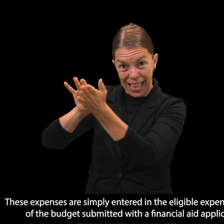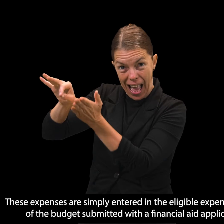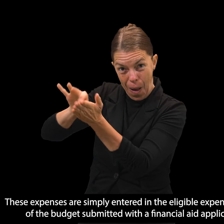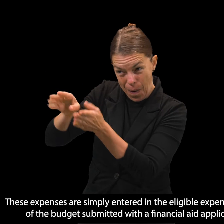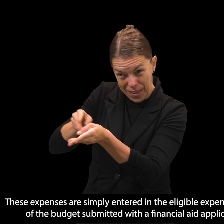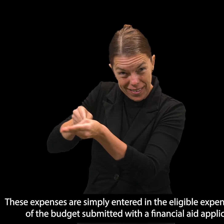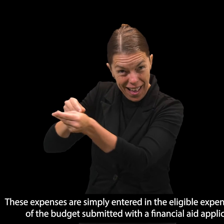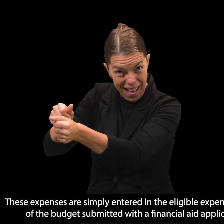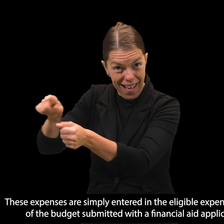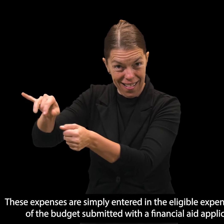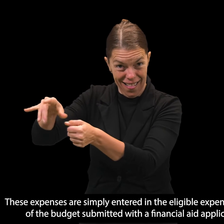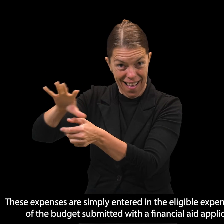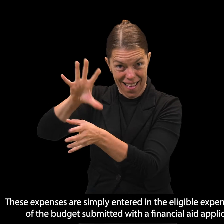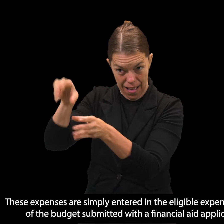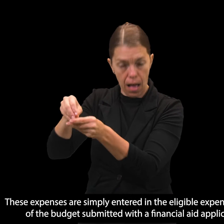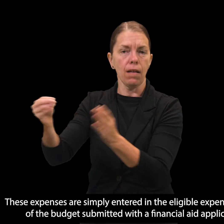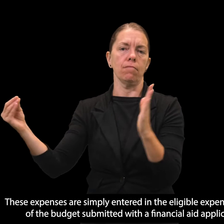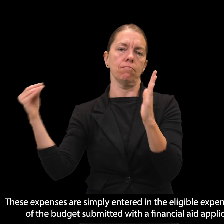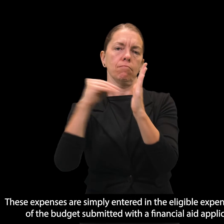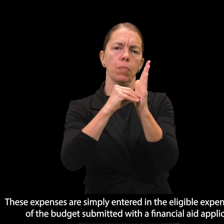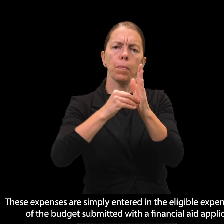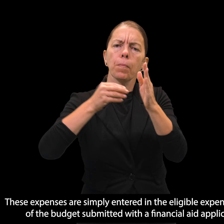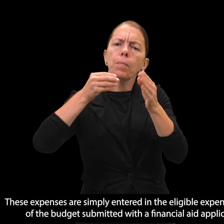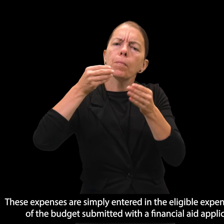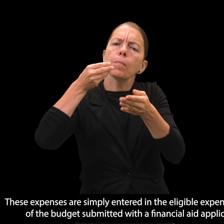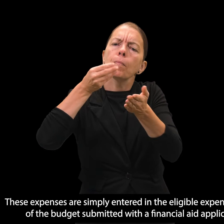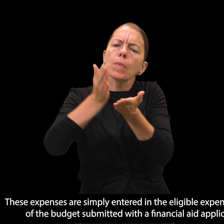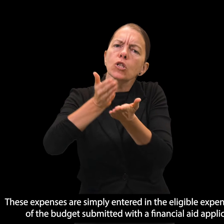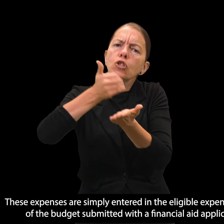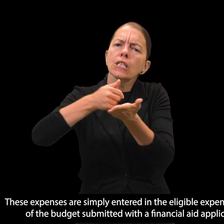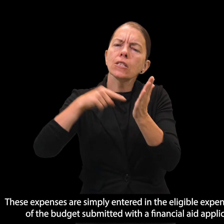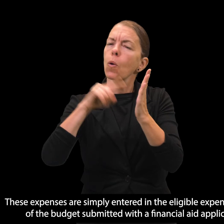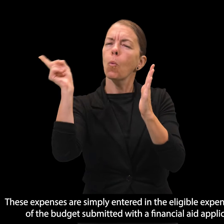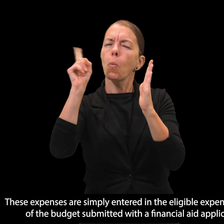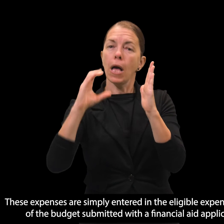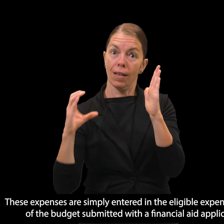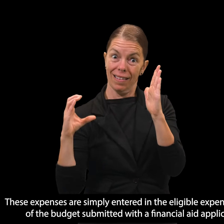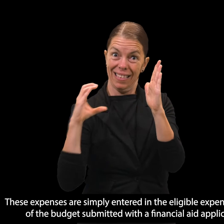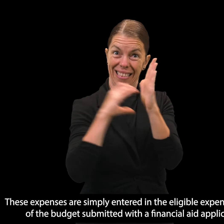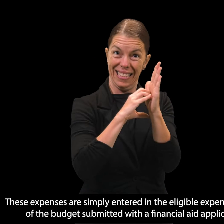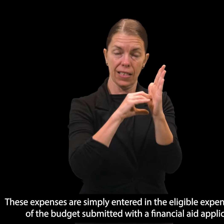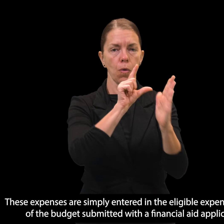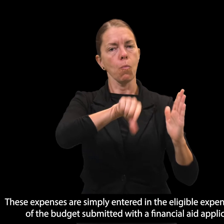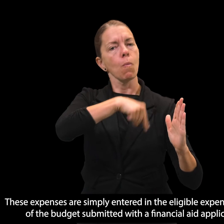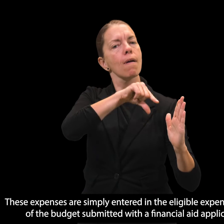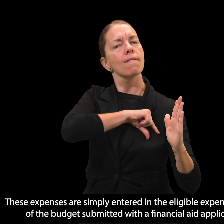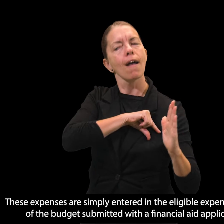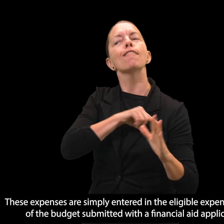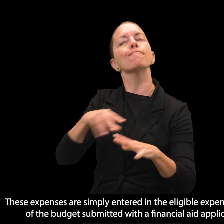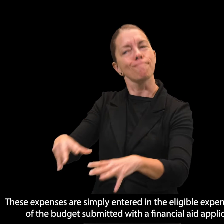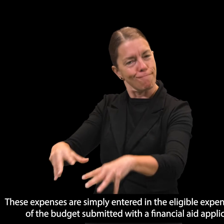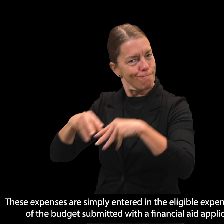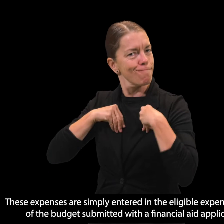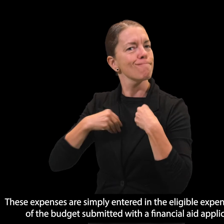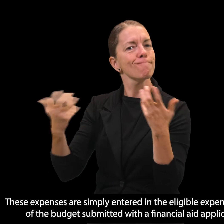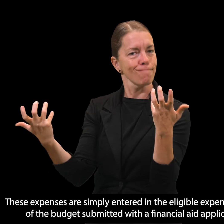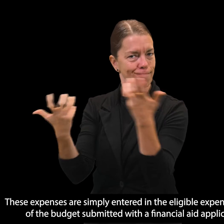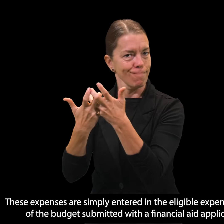These expenses are simply entered in the eligible expenses section of the budget submitted with a financial aid